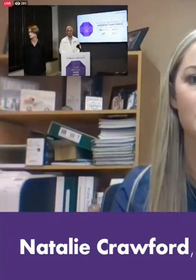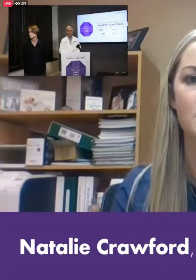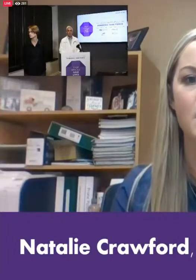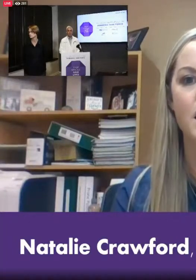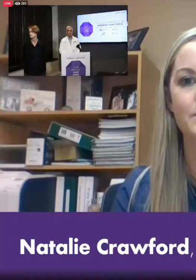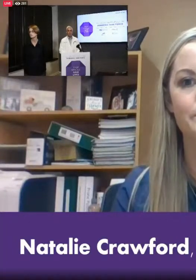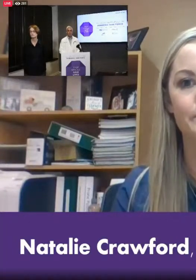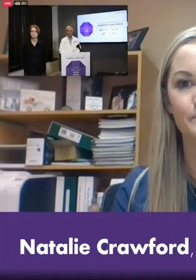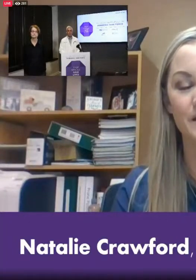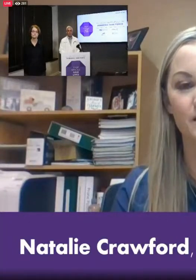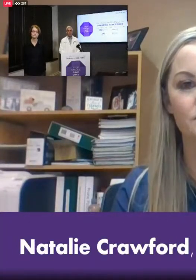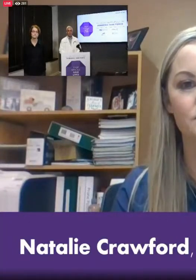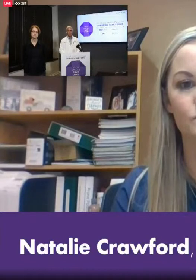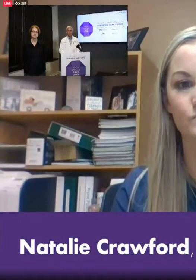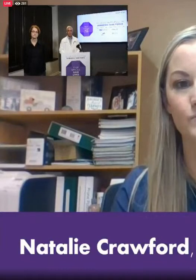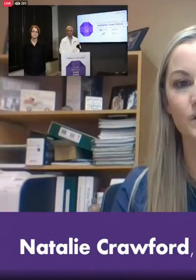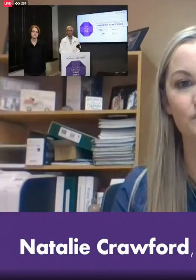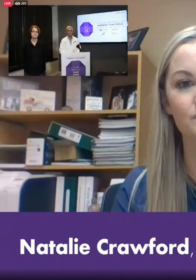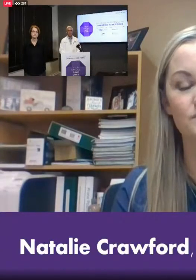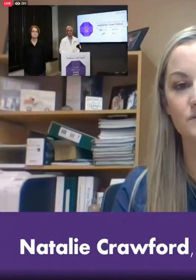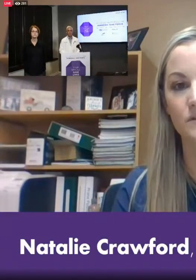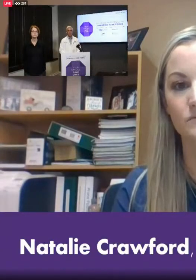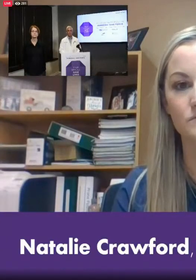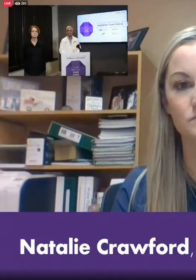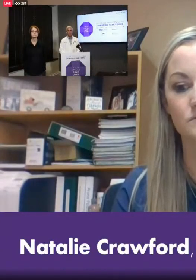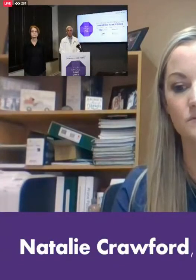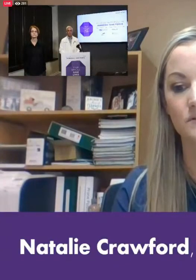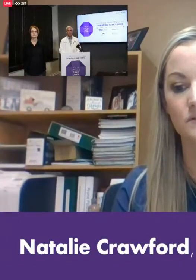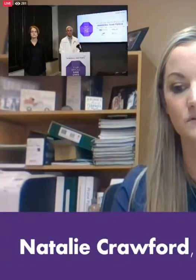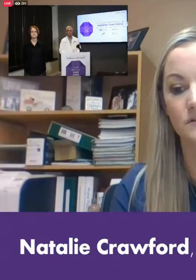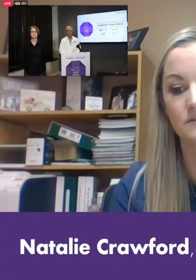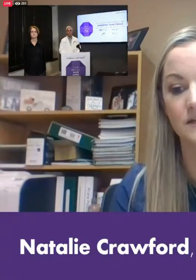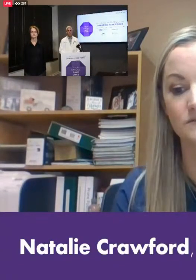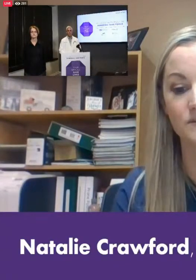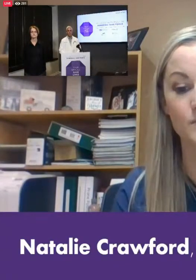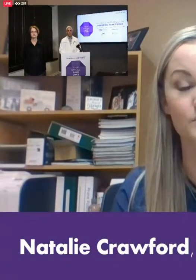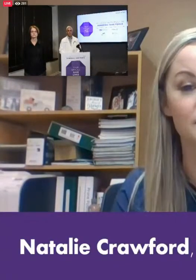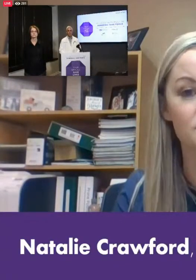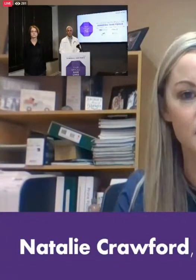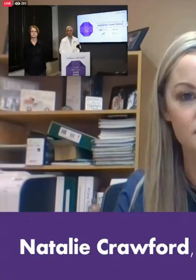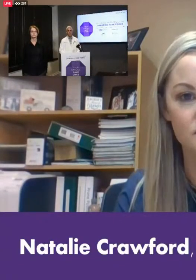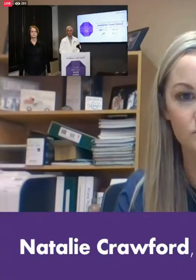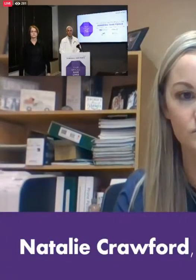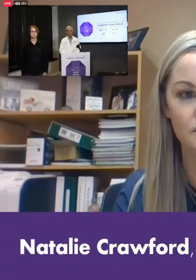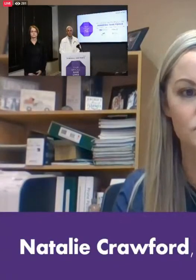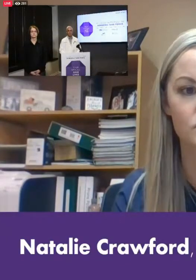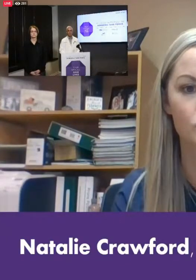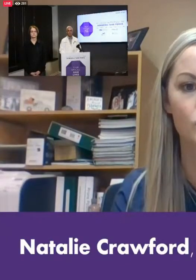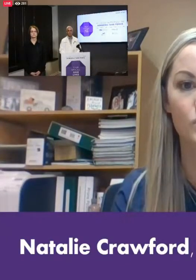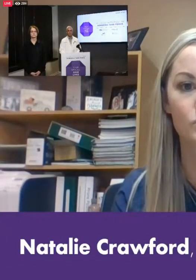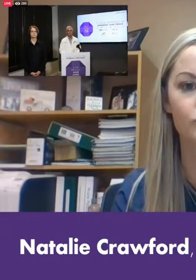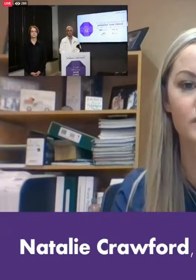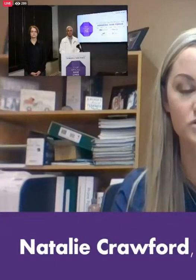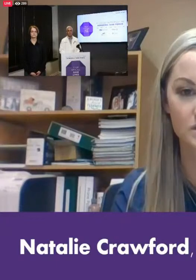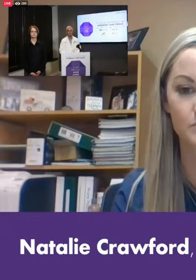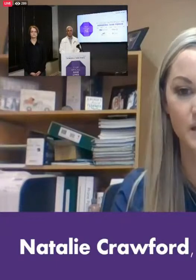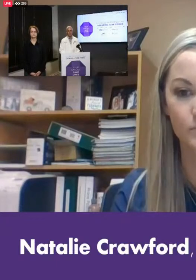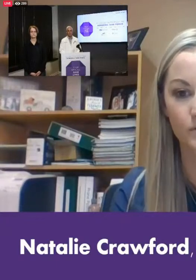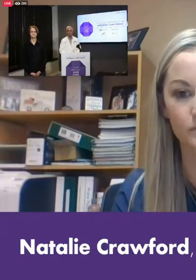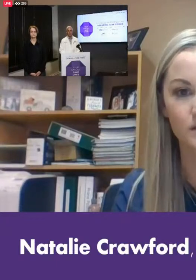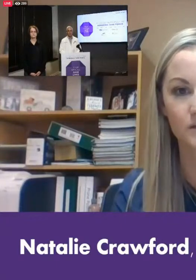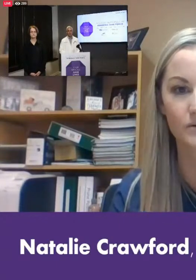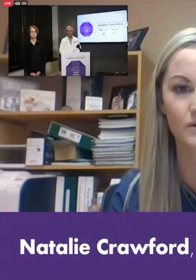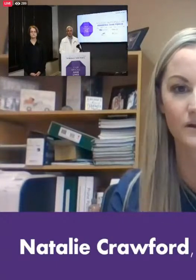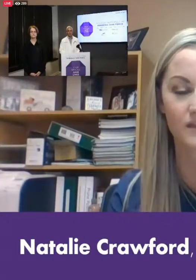not real, because previous to these days of them coming into the ICU, these are normal